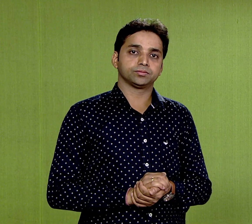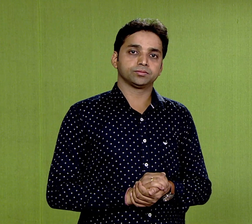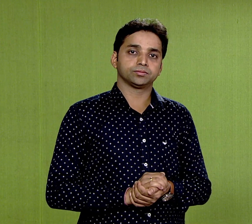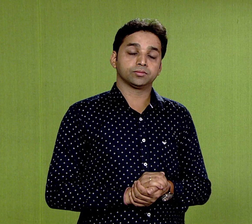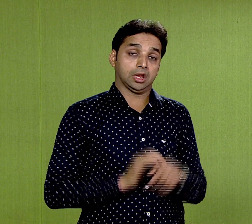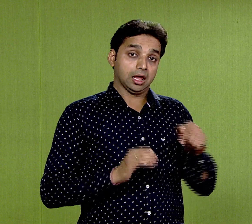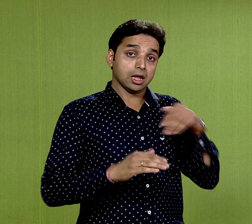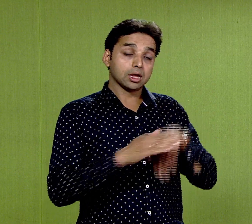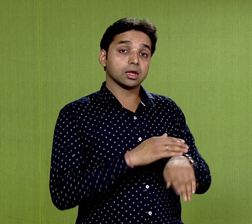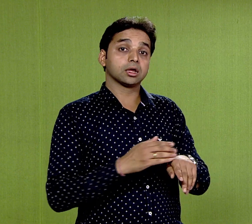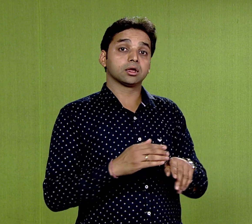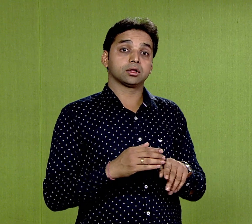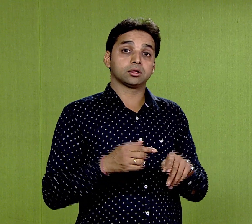In eastern India,